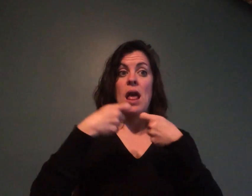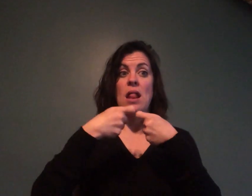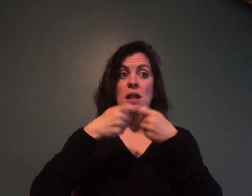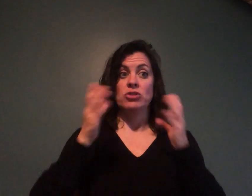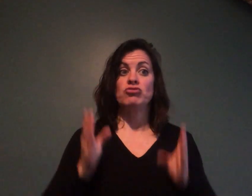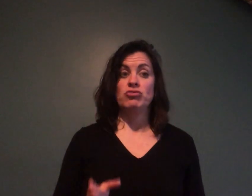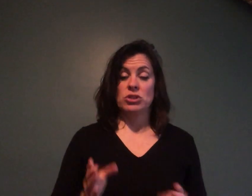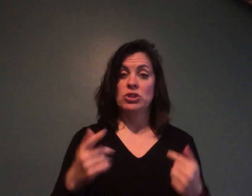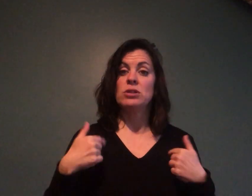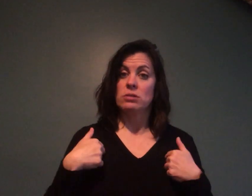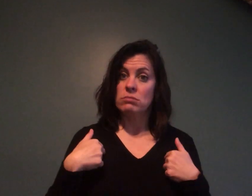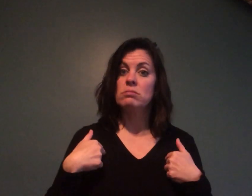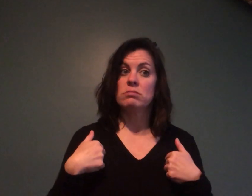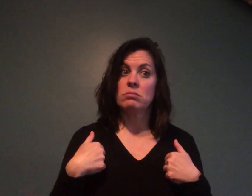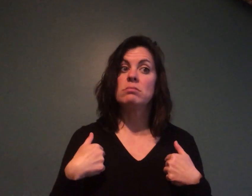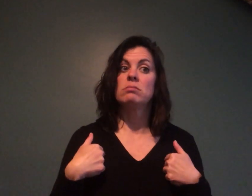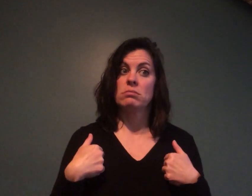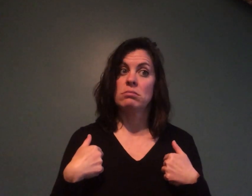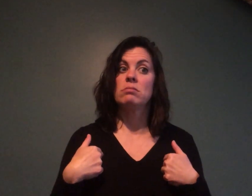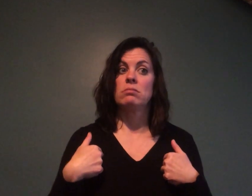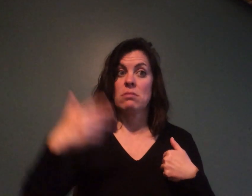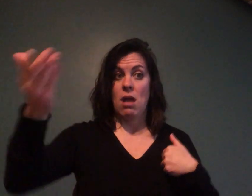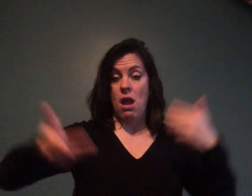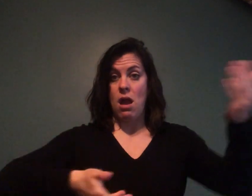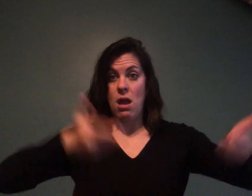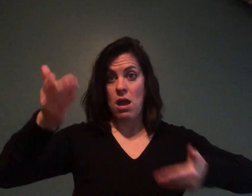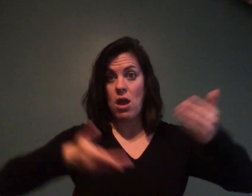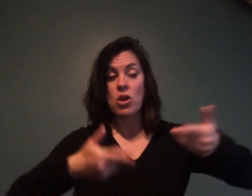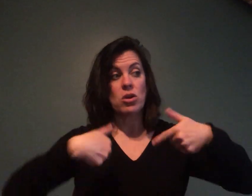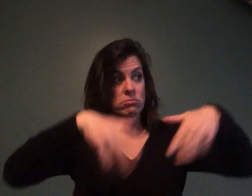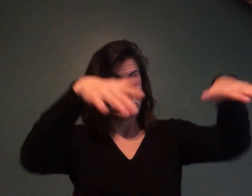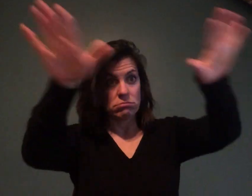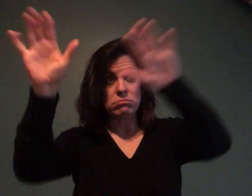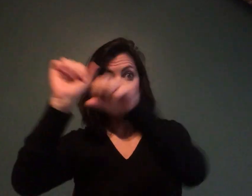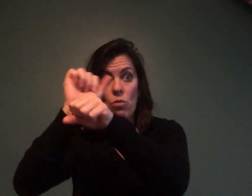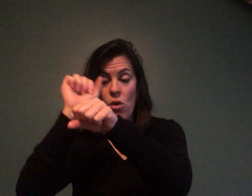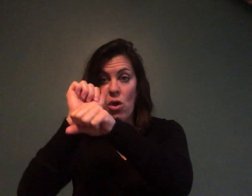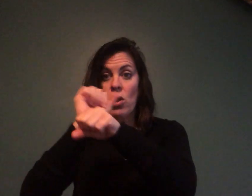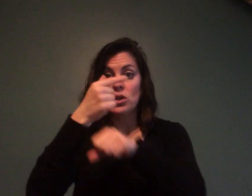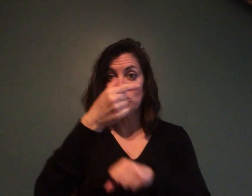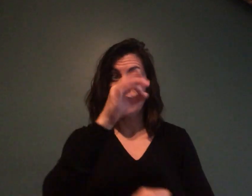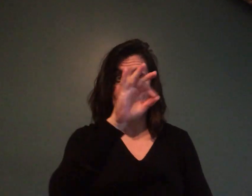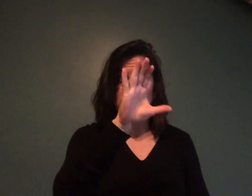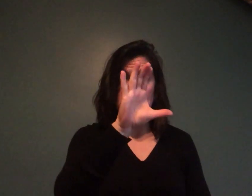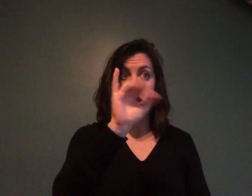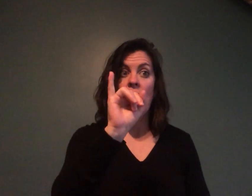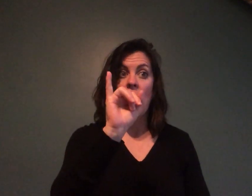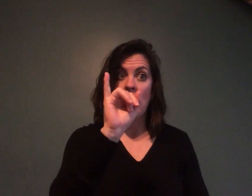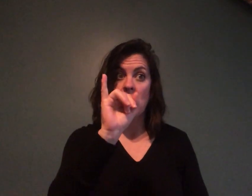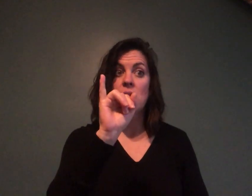protected. And if they're not GFCI protected, what do you think we can do to make them GFCI protected?